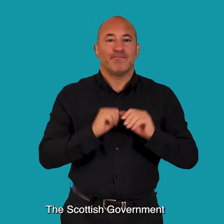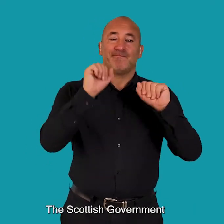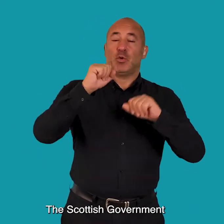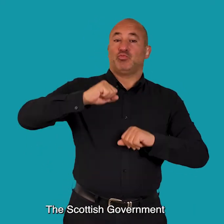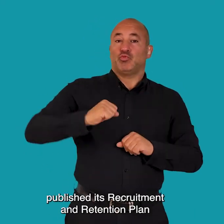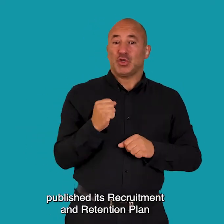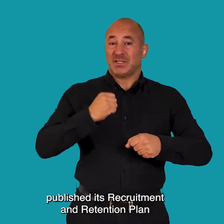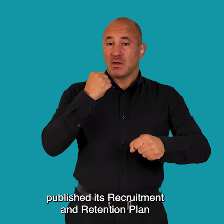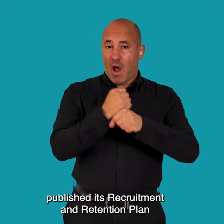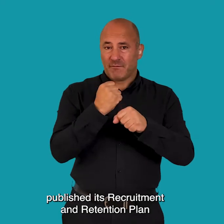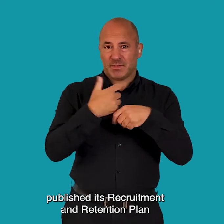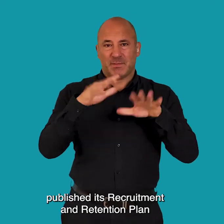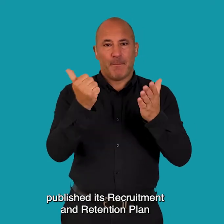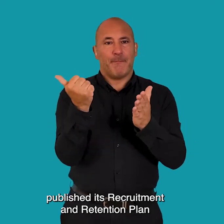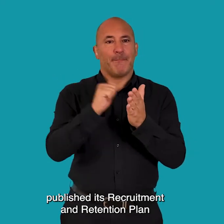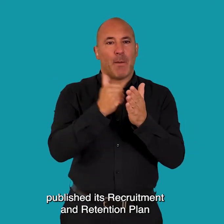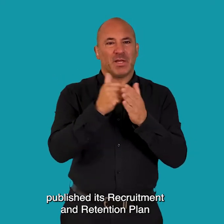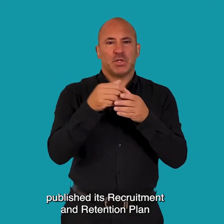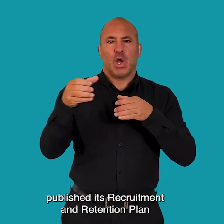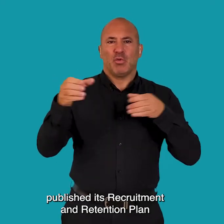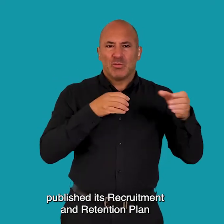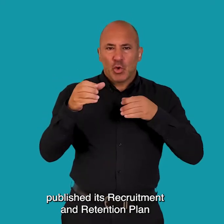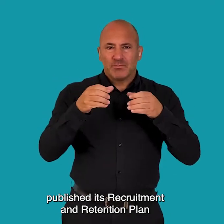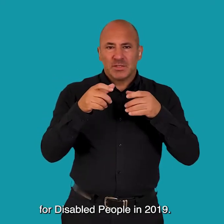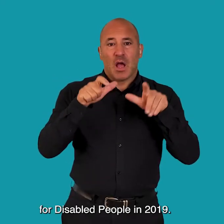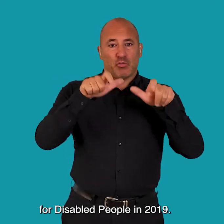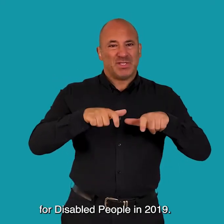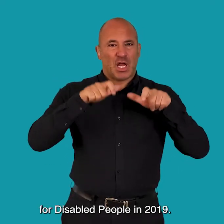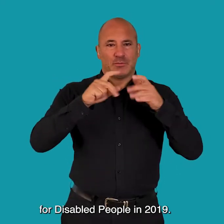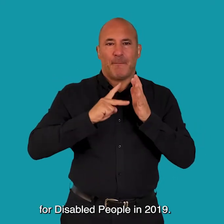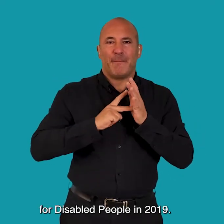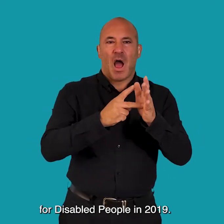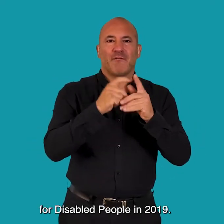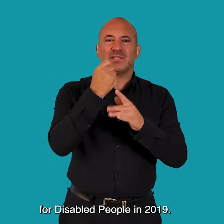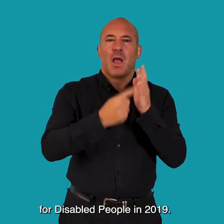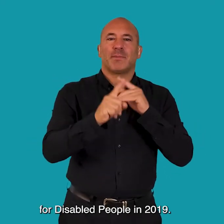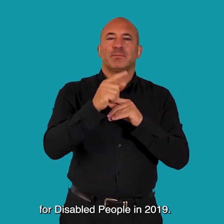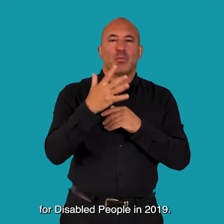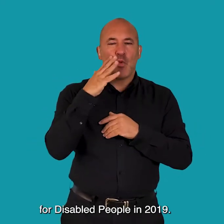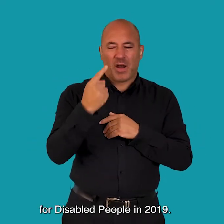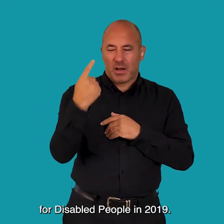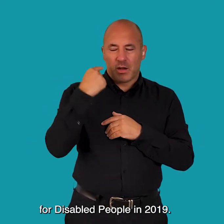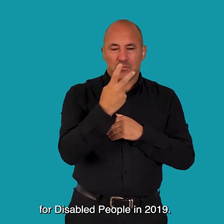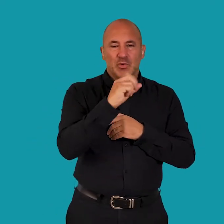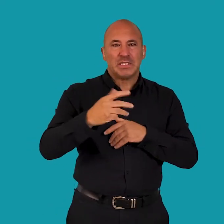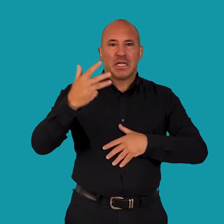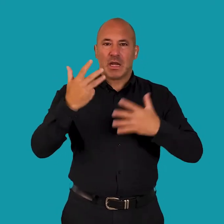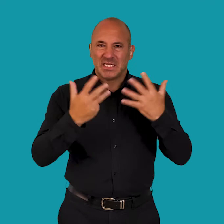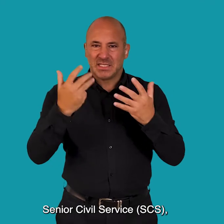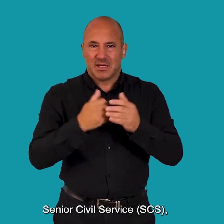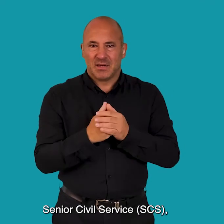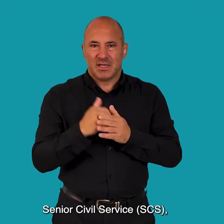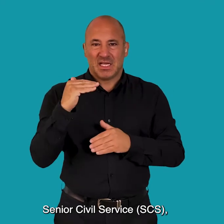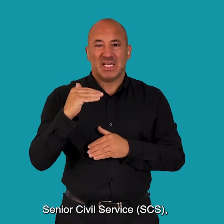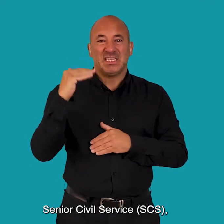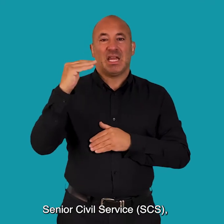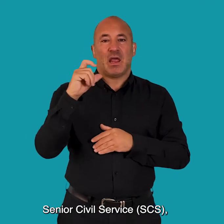Government published its Recruitment and Retention Plan for Disabled People in 2019. Senior Civil